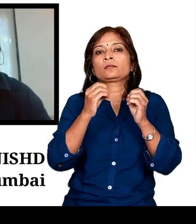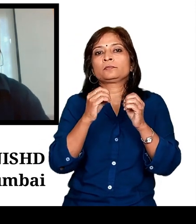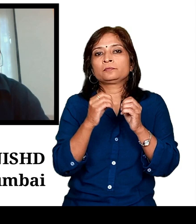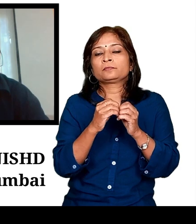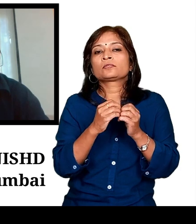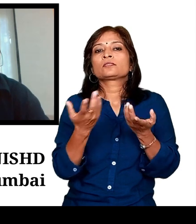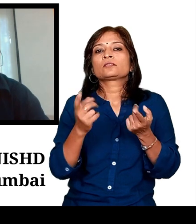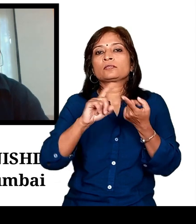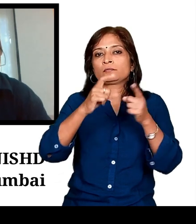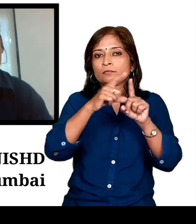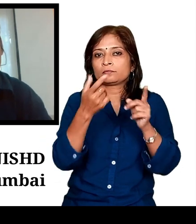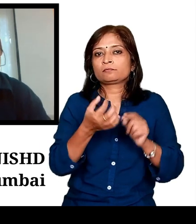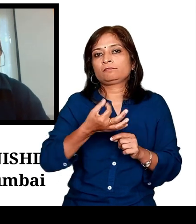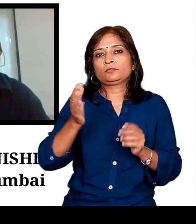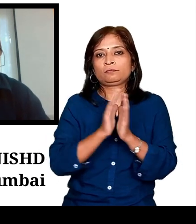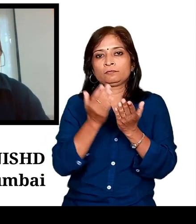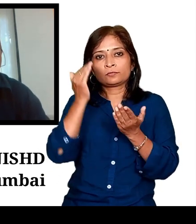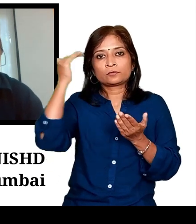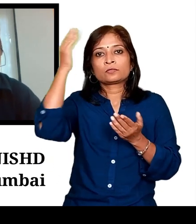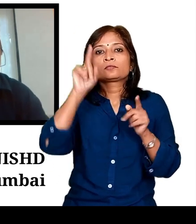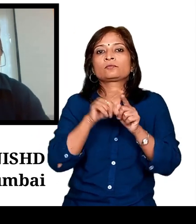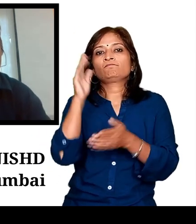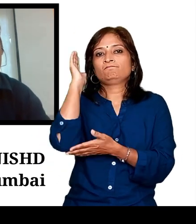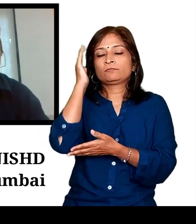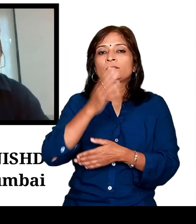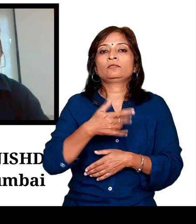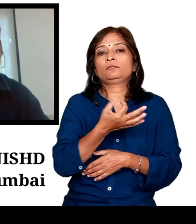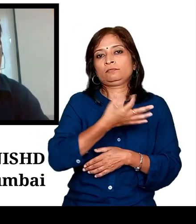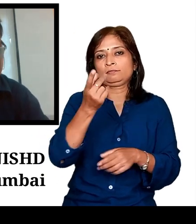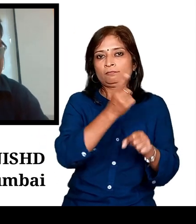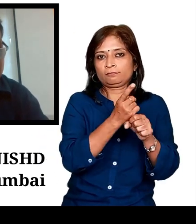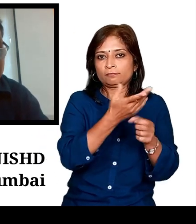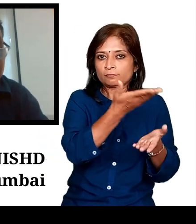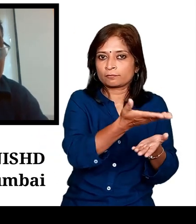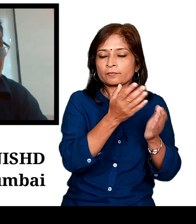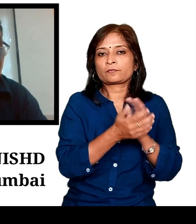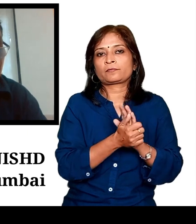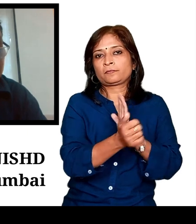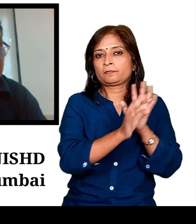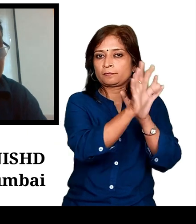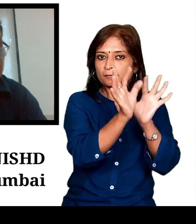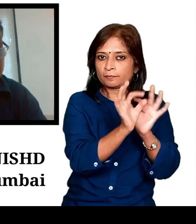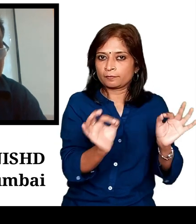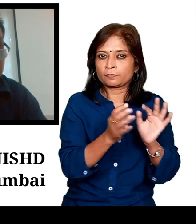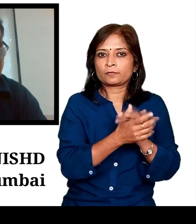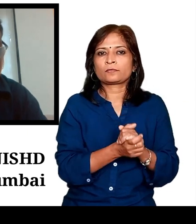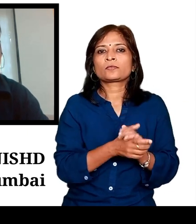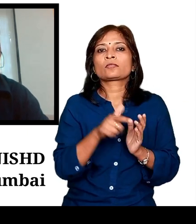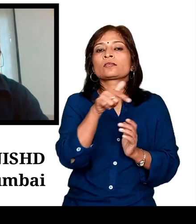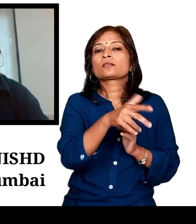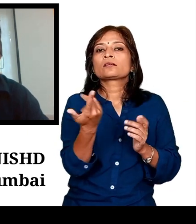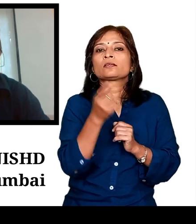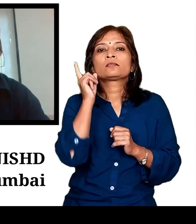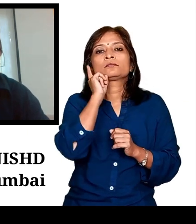education they become the professional teacher special educator professional through in the field